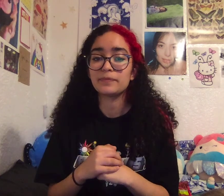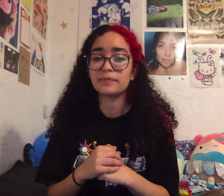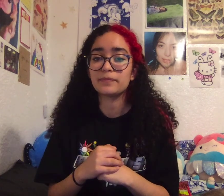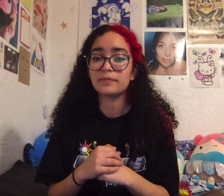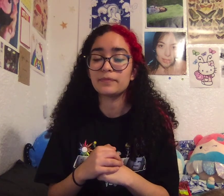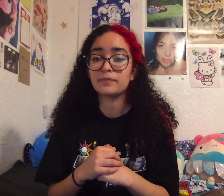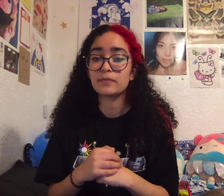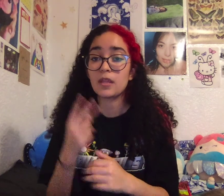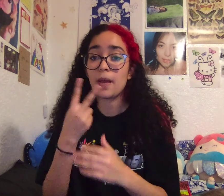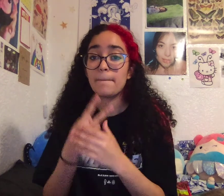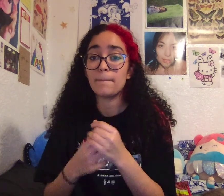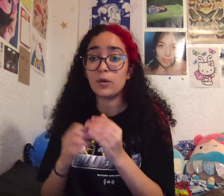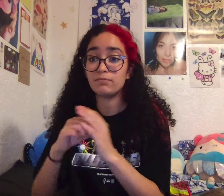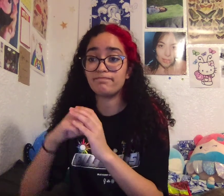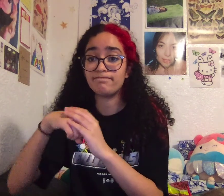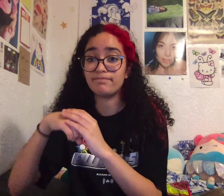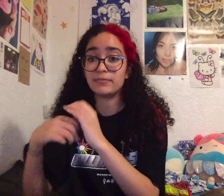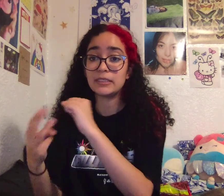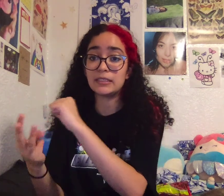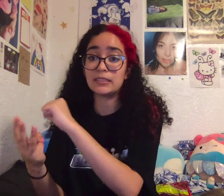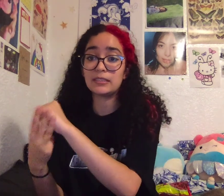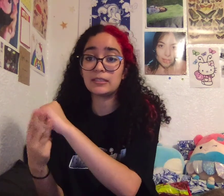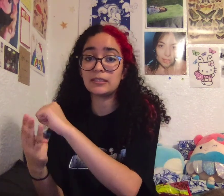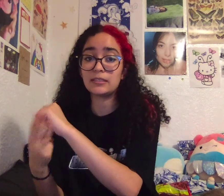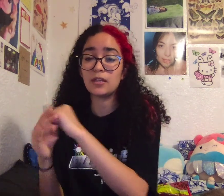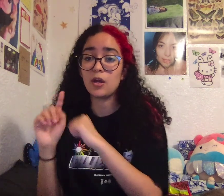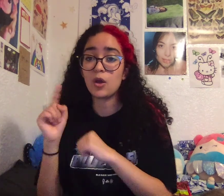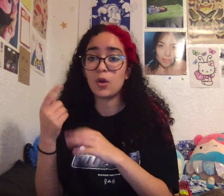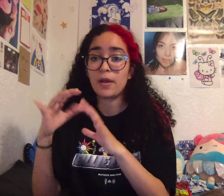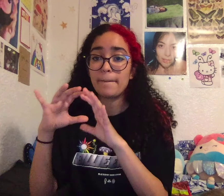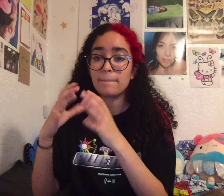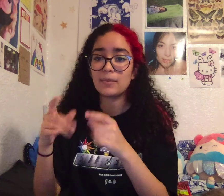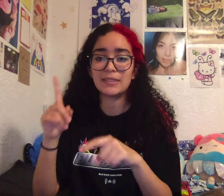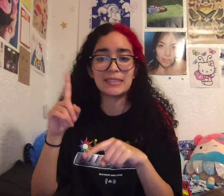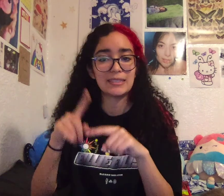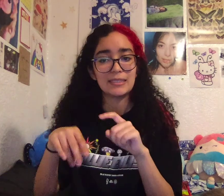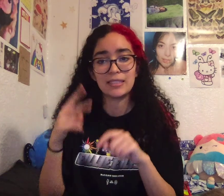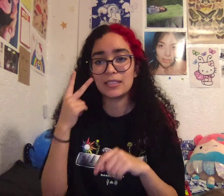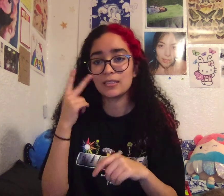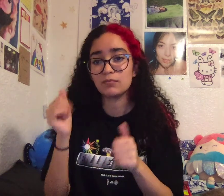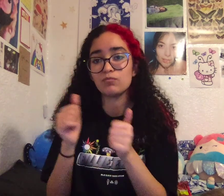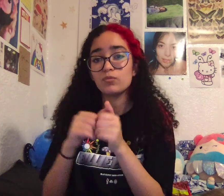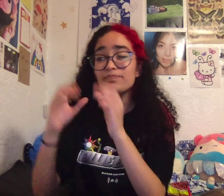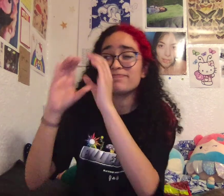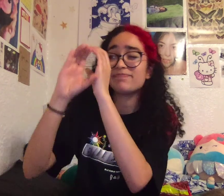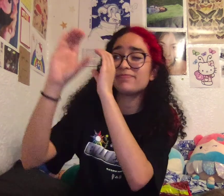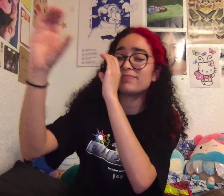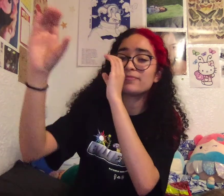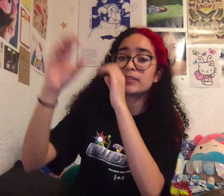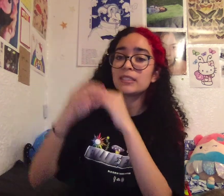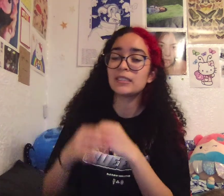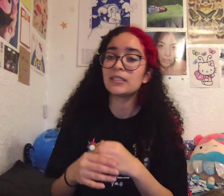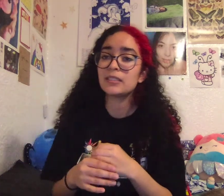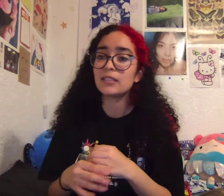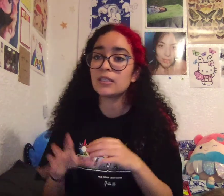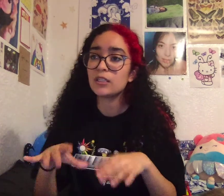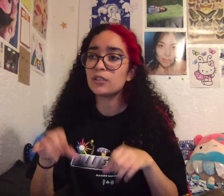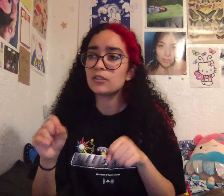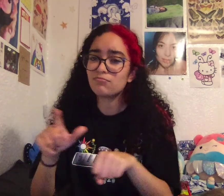Both Uranus and Neptune are the only planets you can't see without a telescope, so it took a while for them to be discovered.